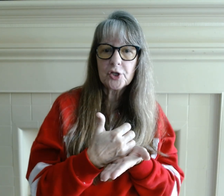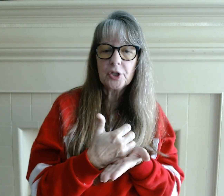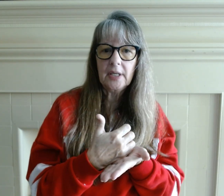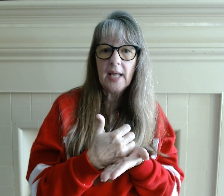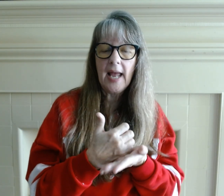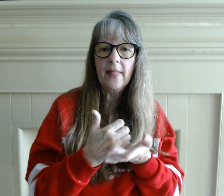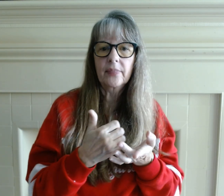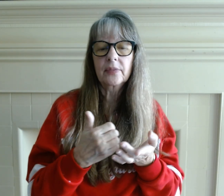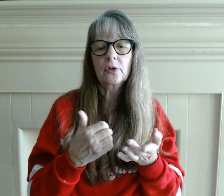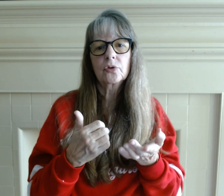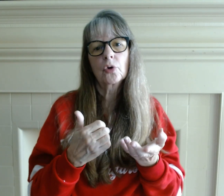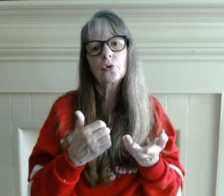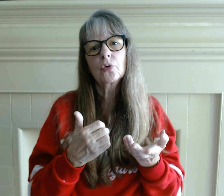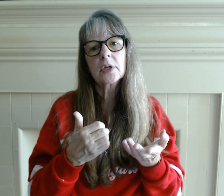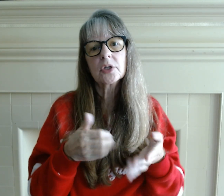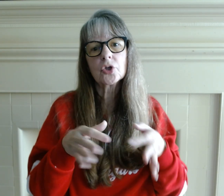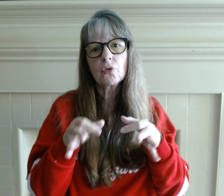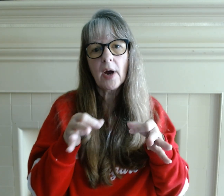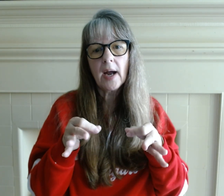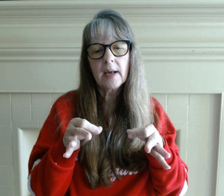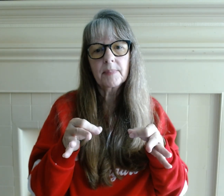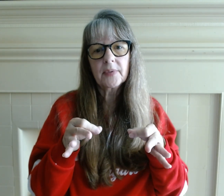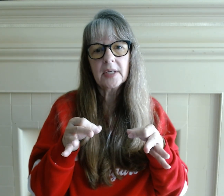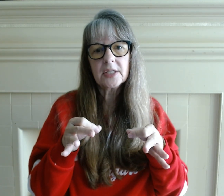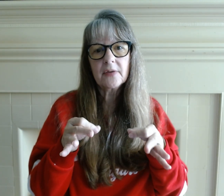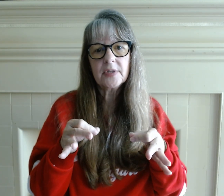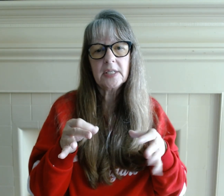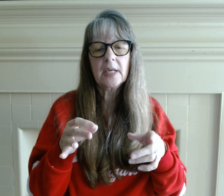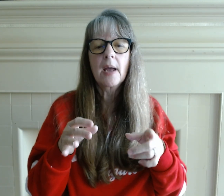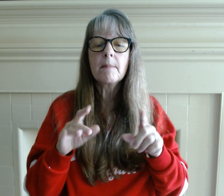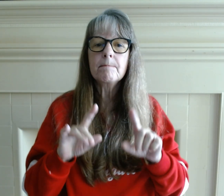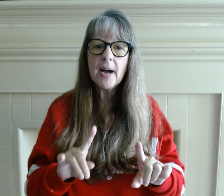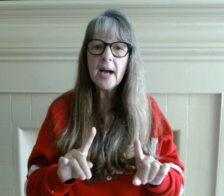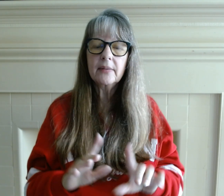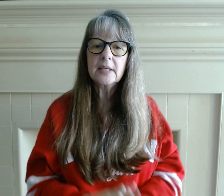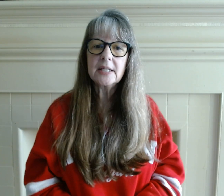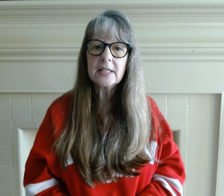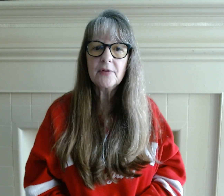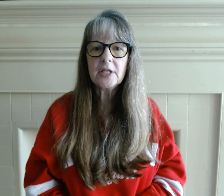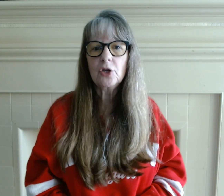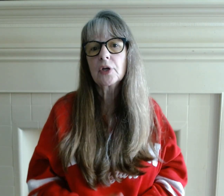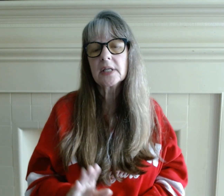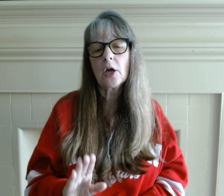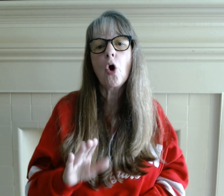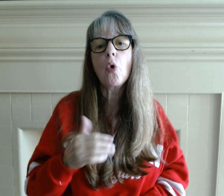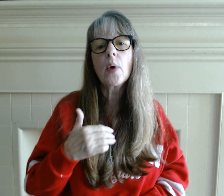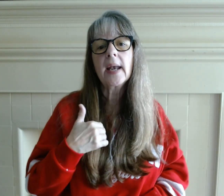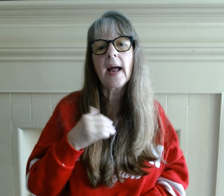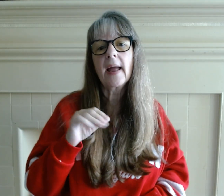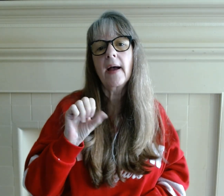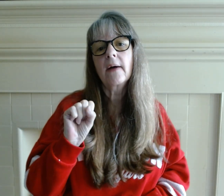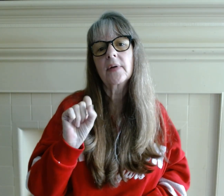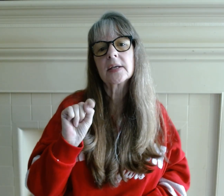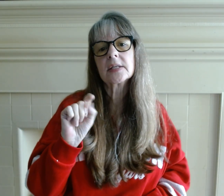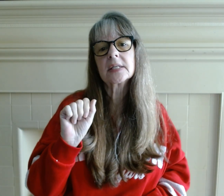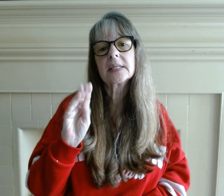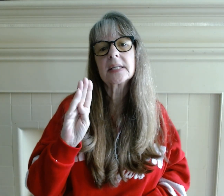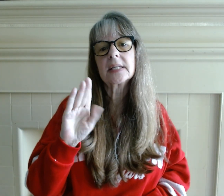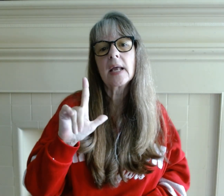collection, and so you could describe the nativity. But the nativity, you could say, oh, and I have a